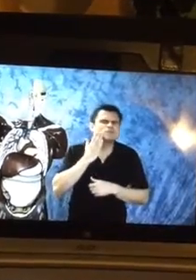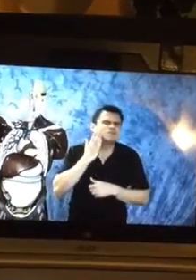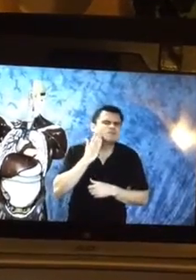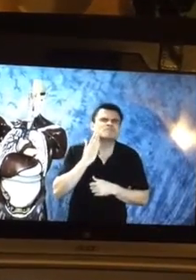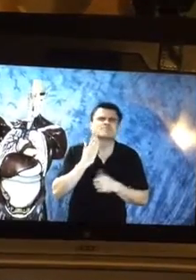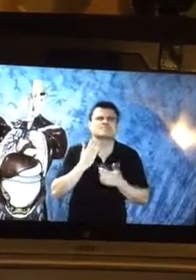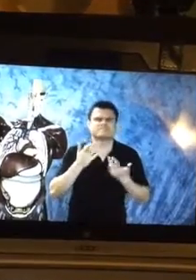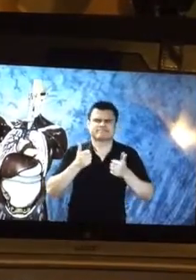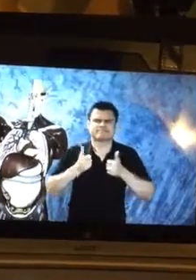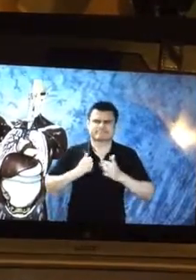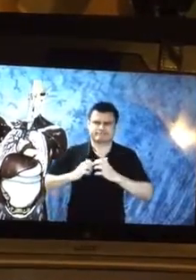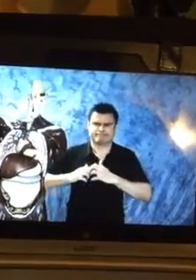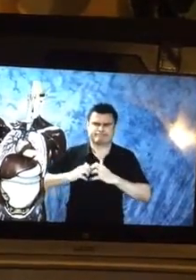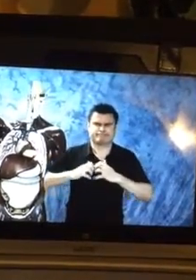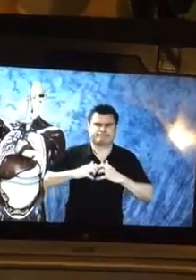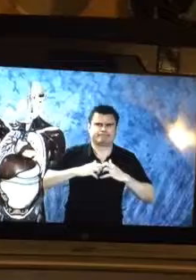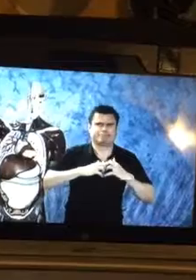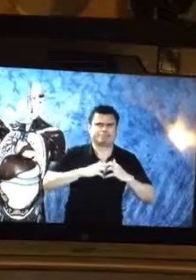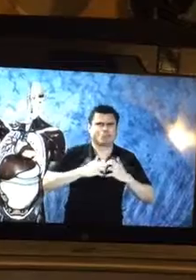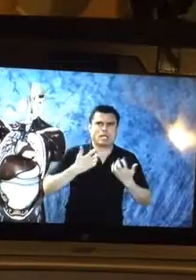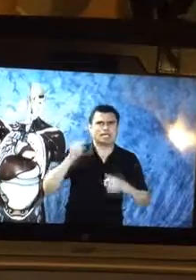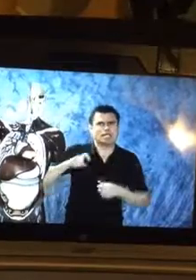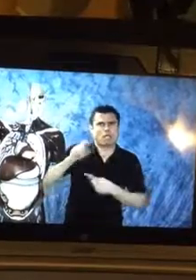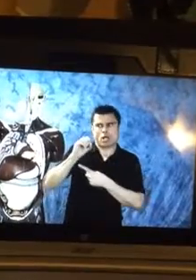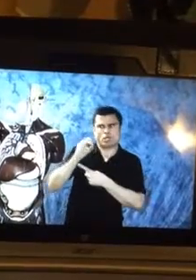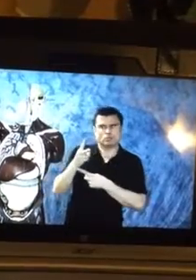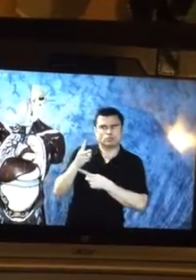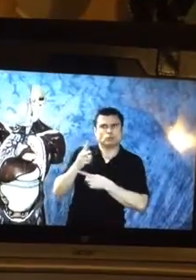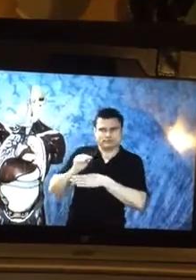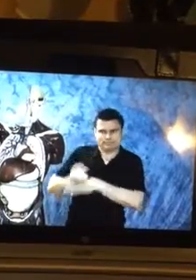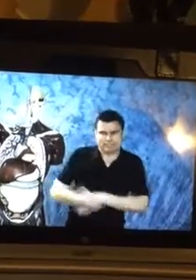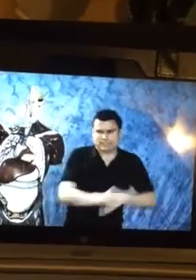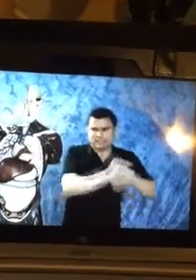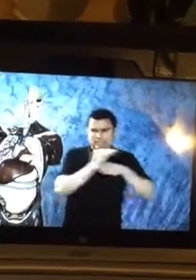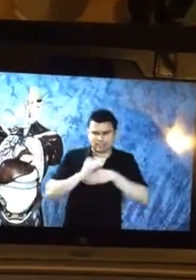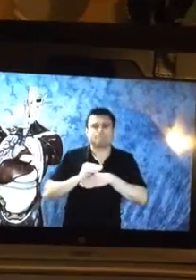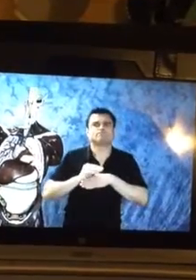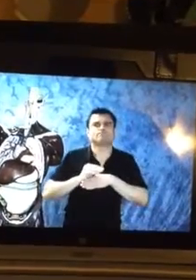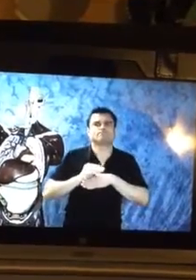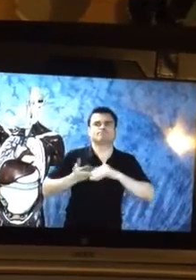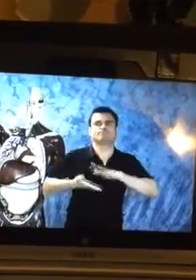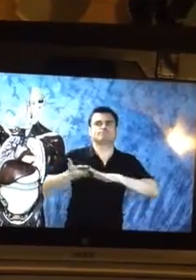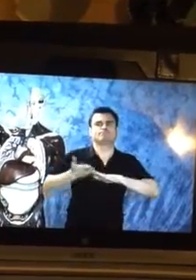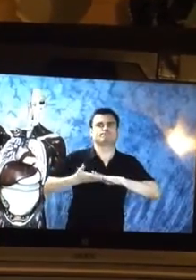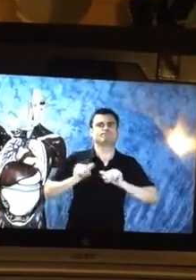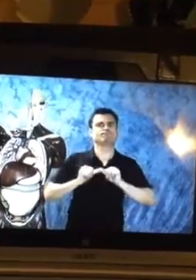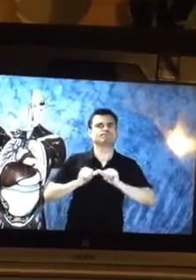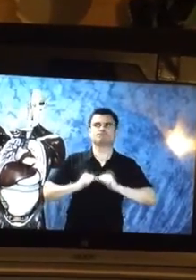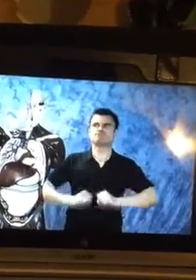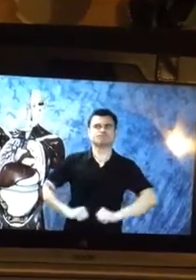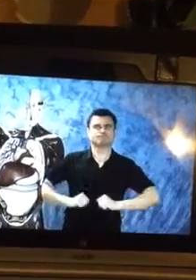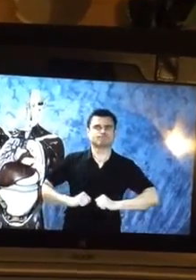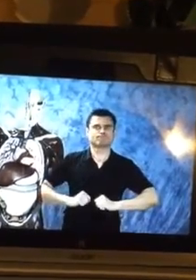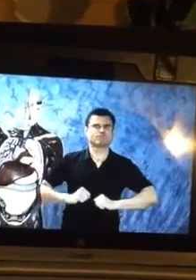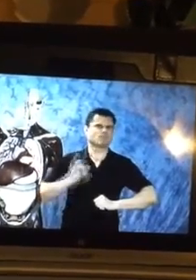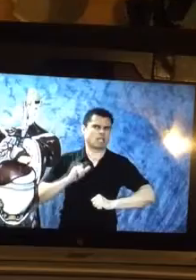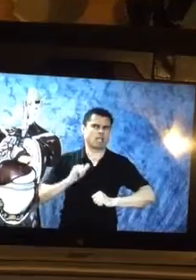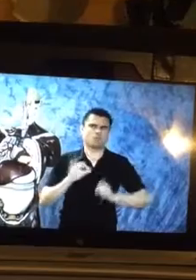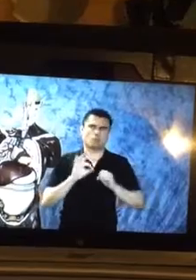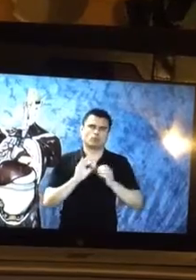Your lungs will start to break down because it needs oxygen all throughout the lung to stay strong,